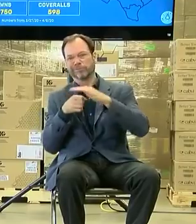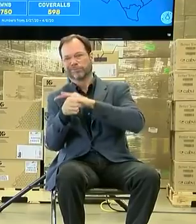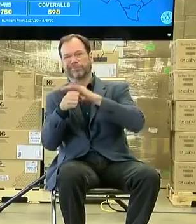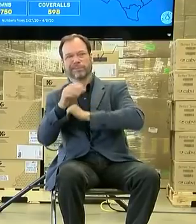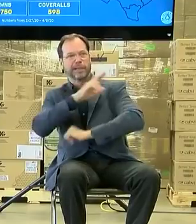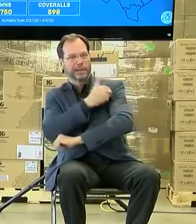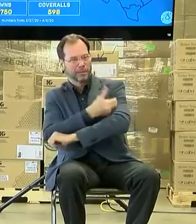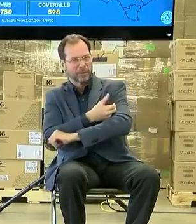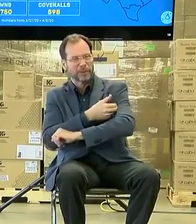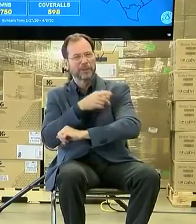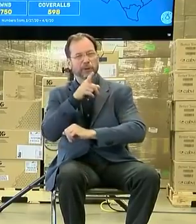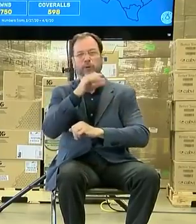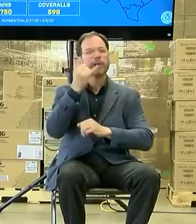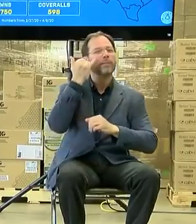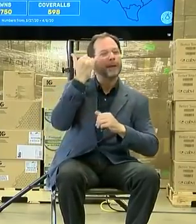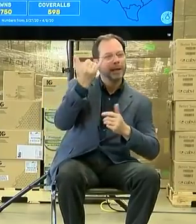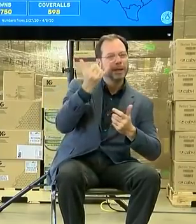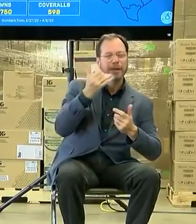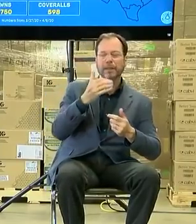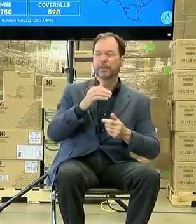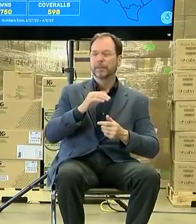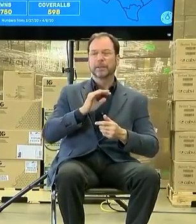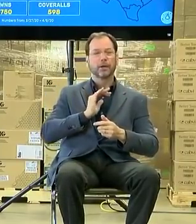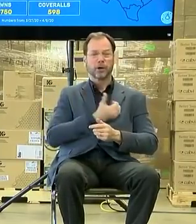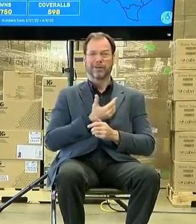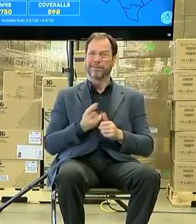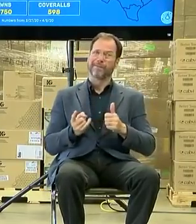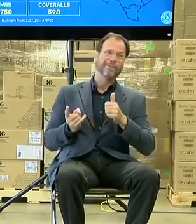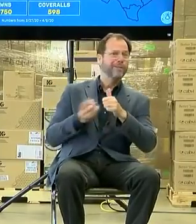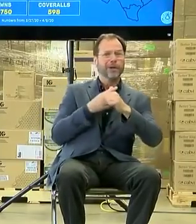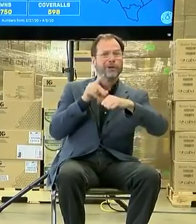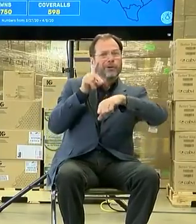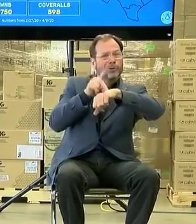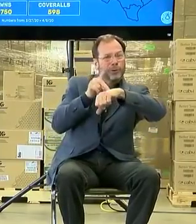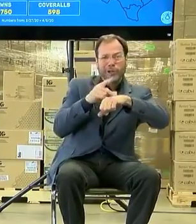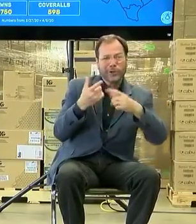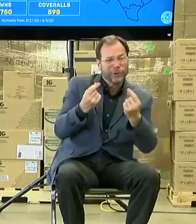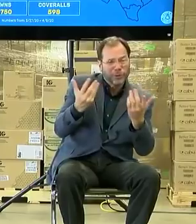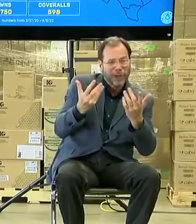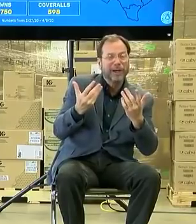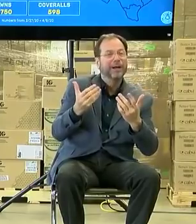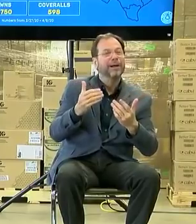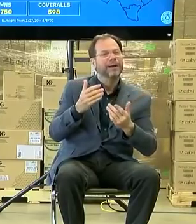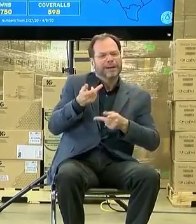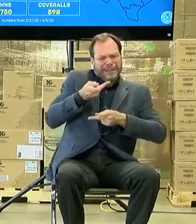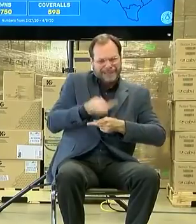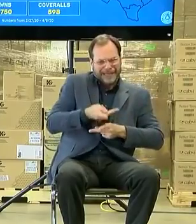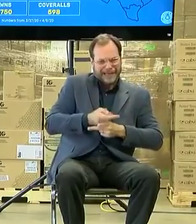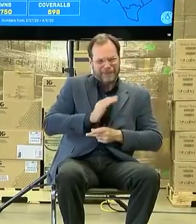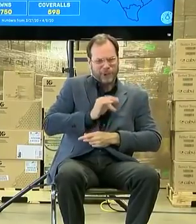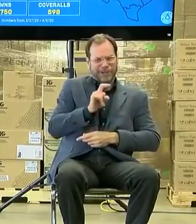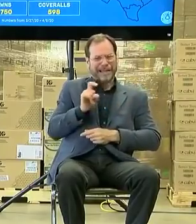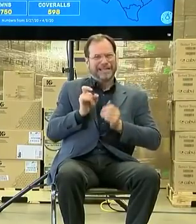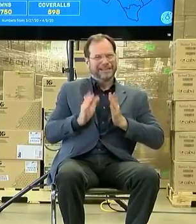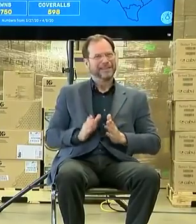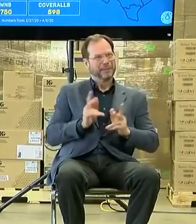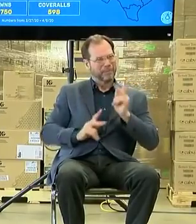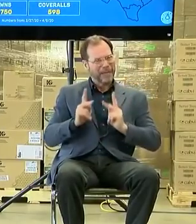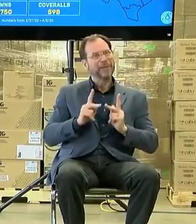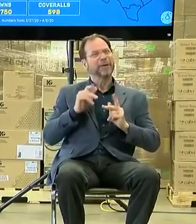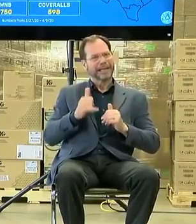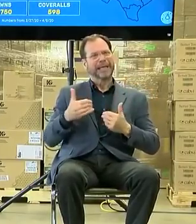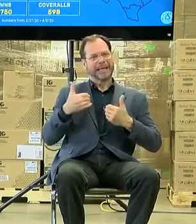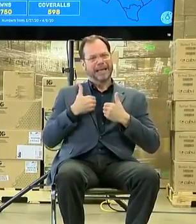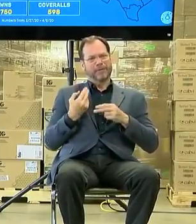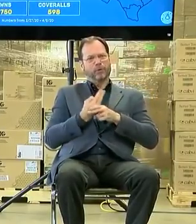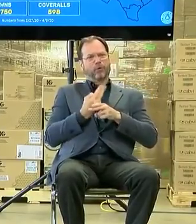hospitalized. And as you might imagine, our first obligation is to make sure that our fellow Texans are going to have access to the ventilators